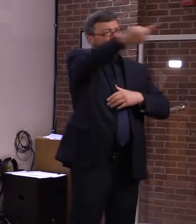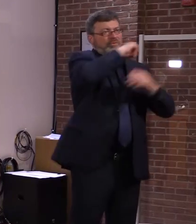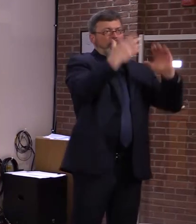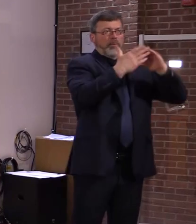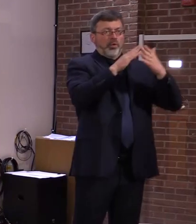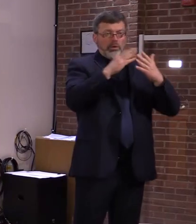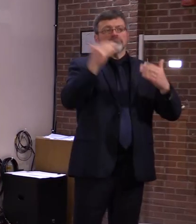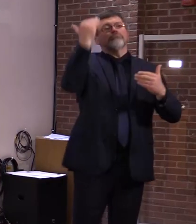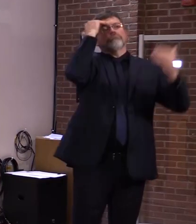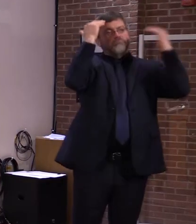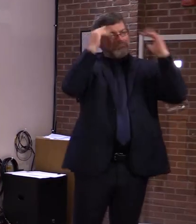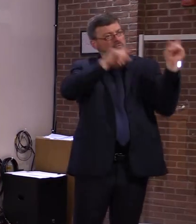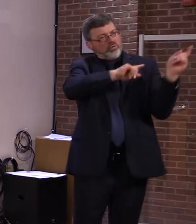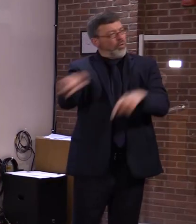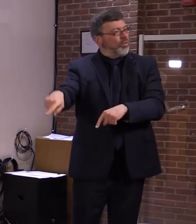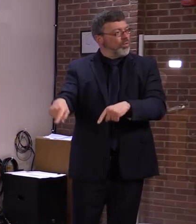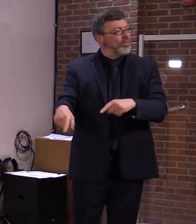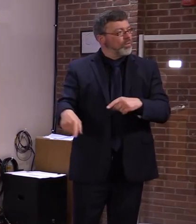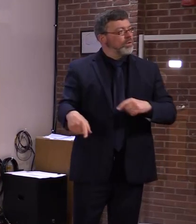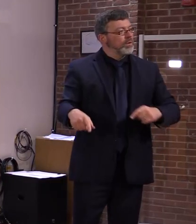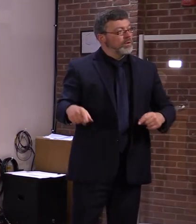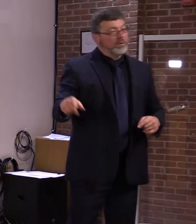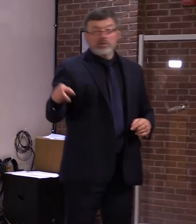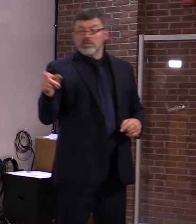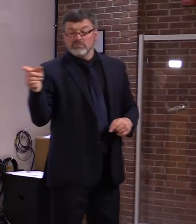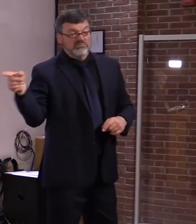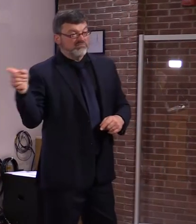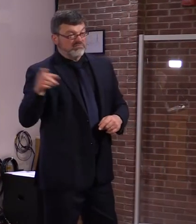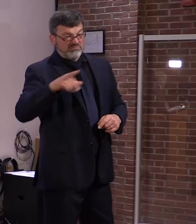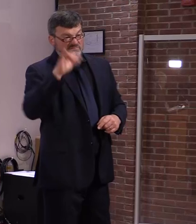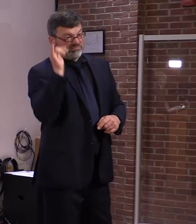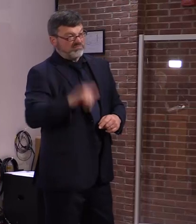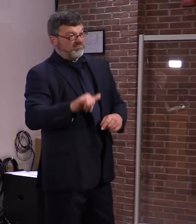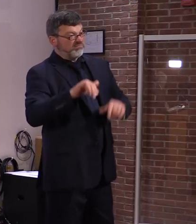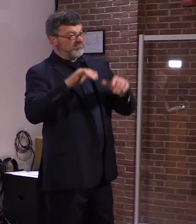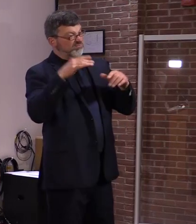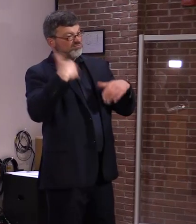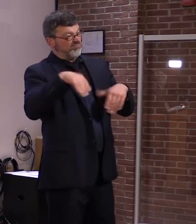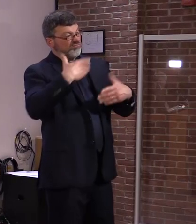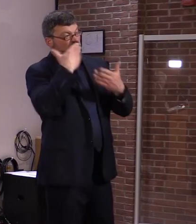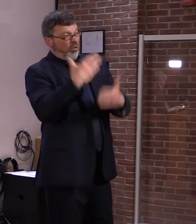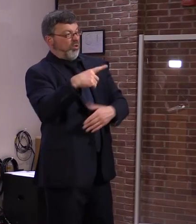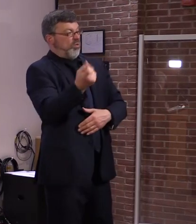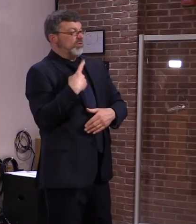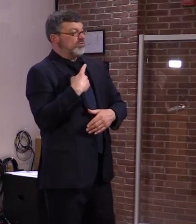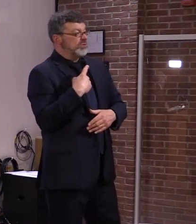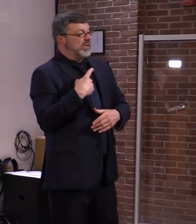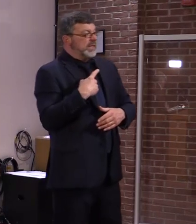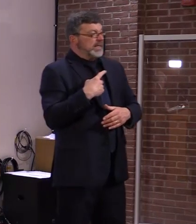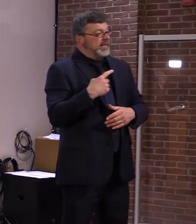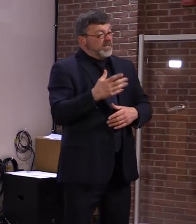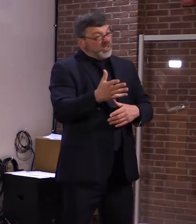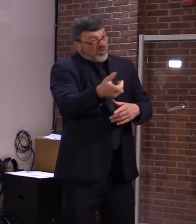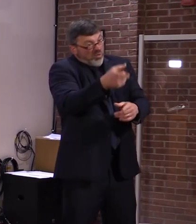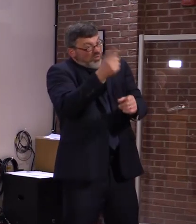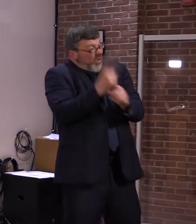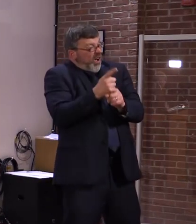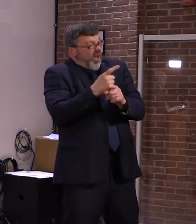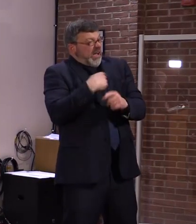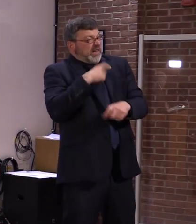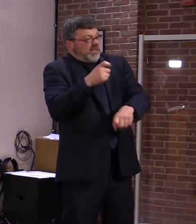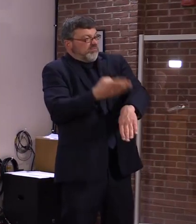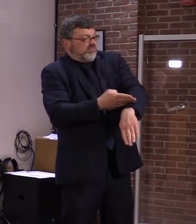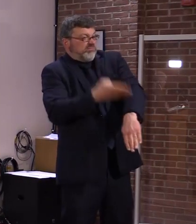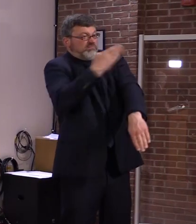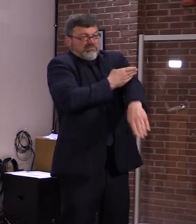it. We've got to get better at making sure that we do this. We're moving at light speed in trying